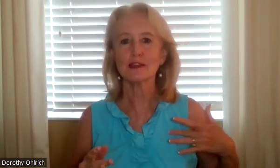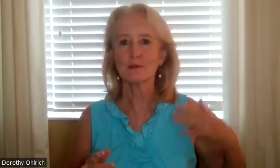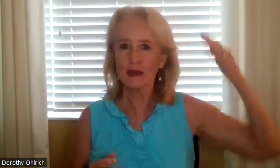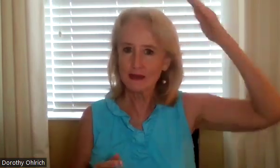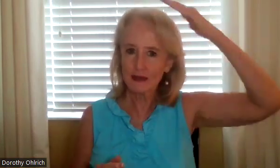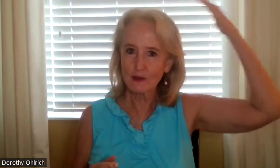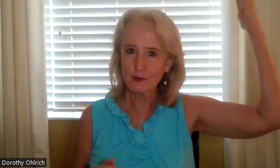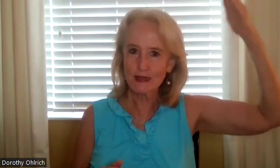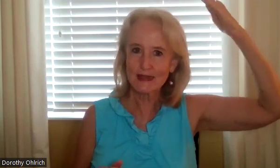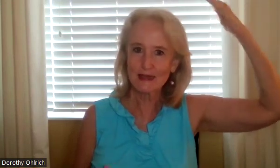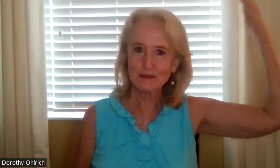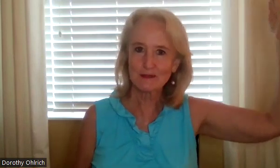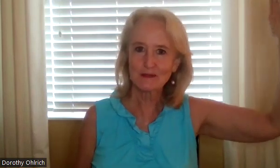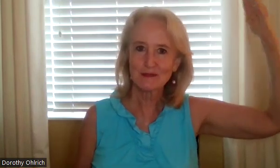is but a dream.